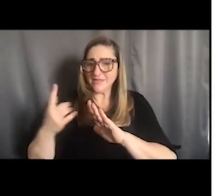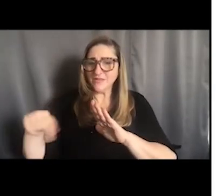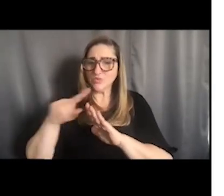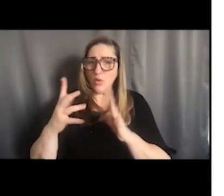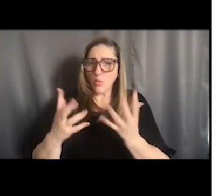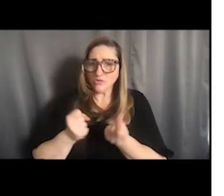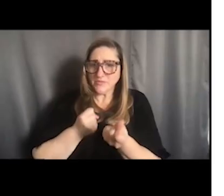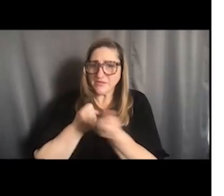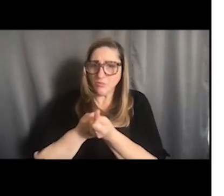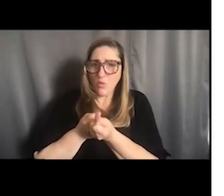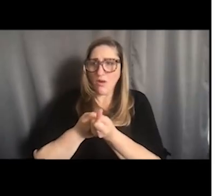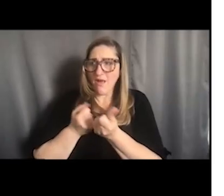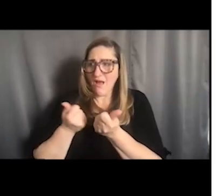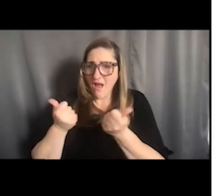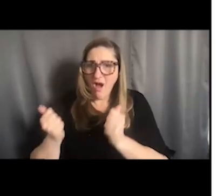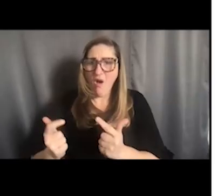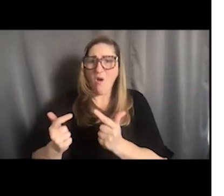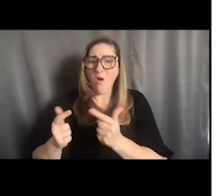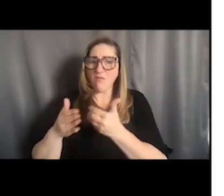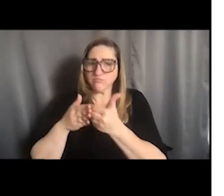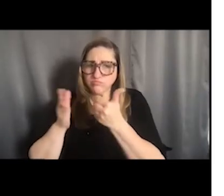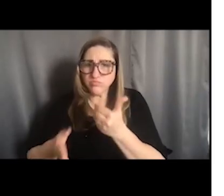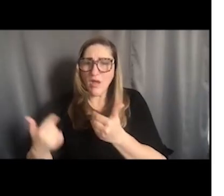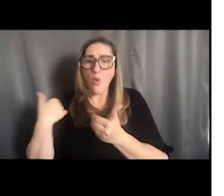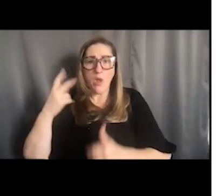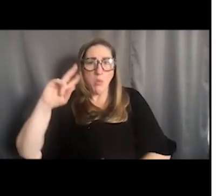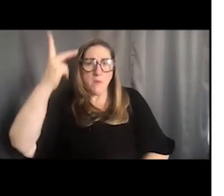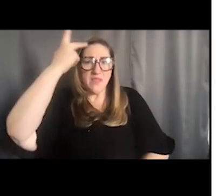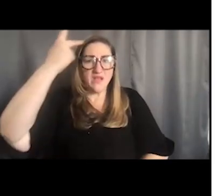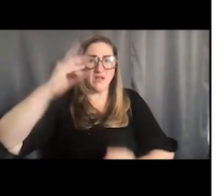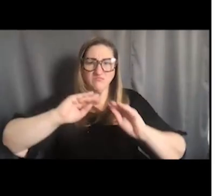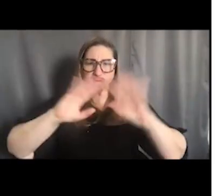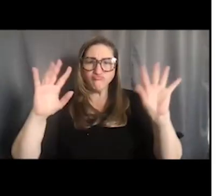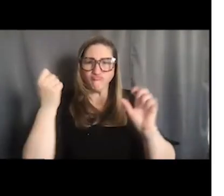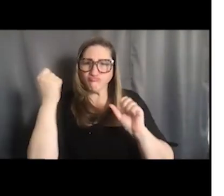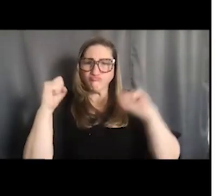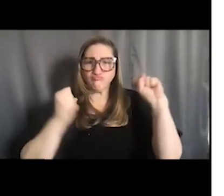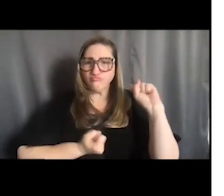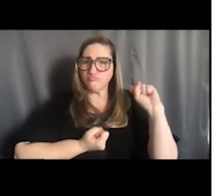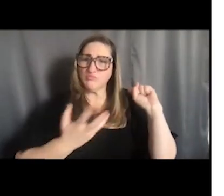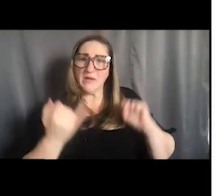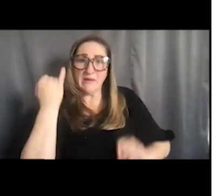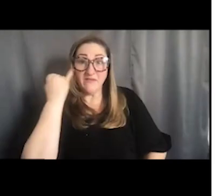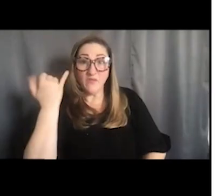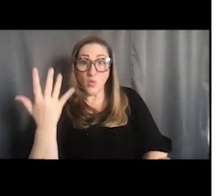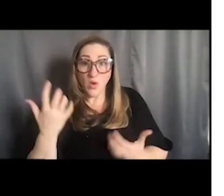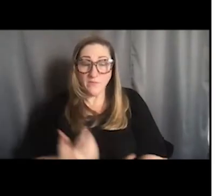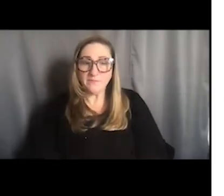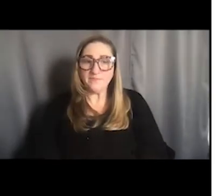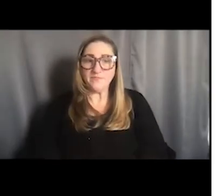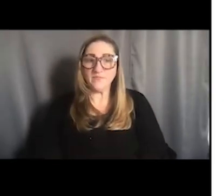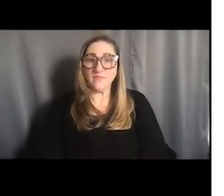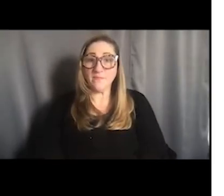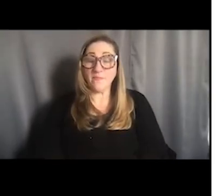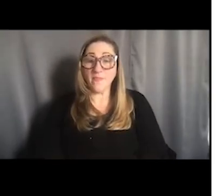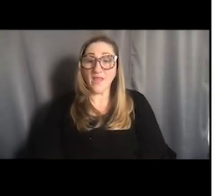our broader communities, to encourage dissent and political expression and more. But at the same time, we know that the dance industry is not